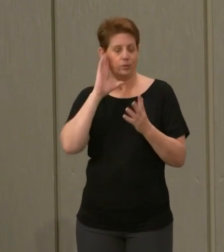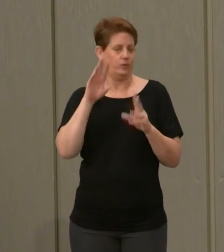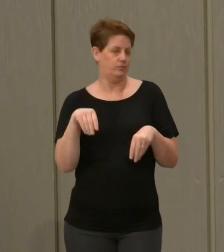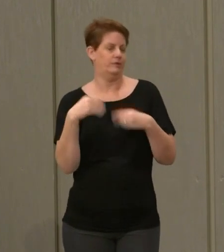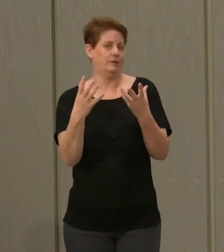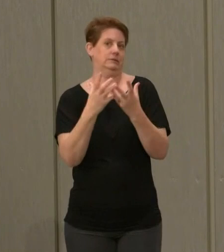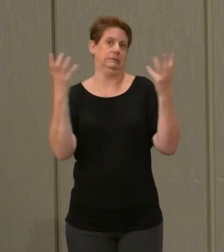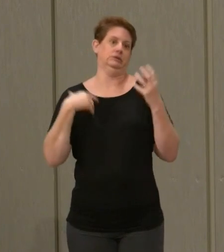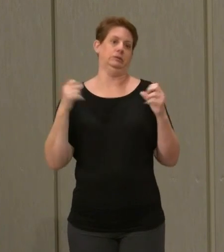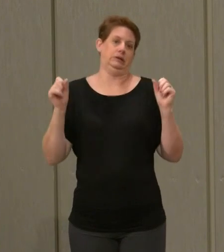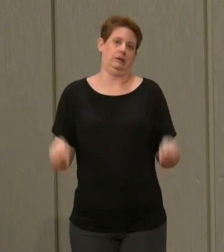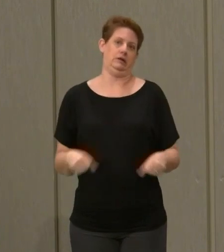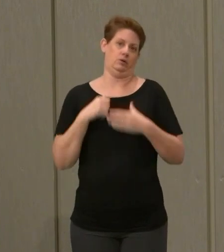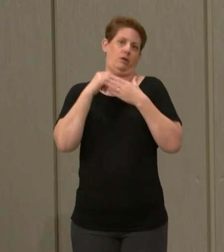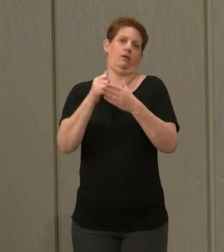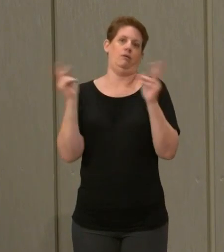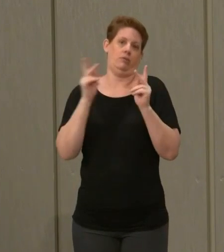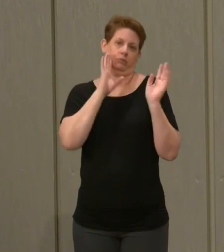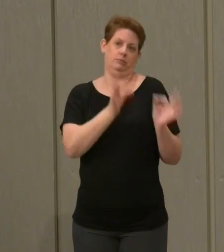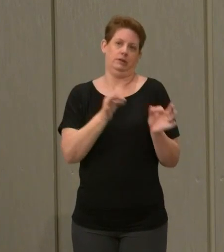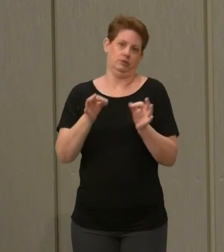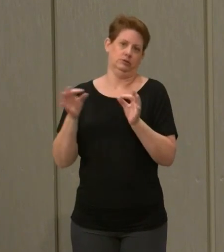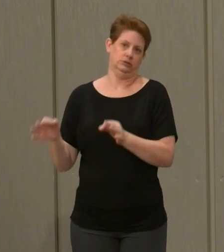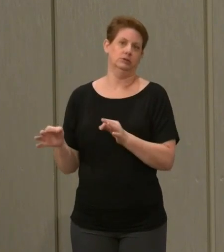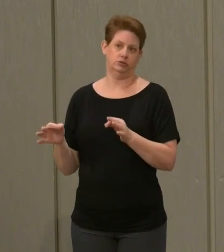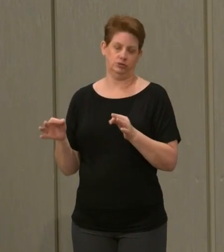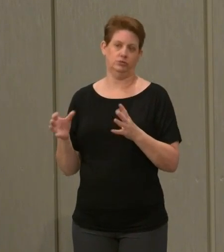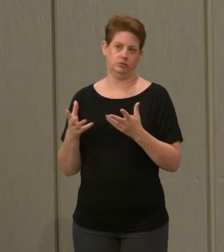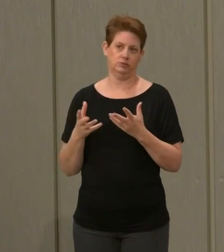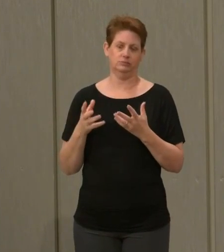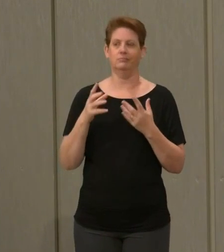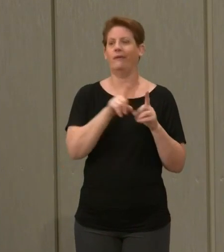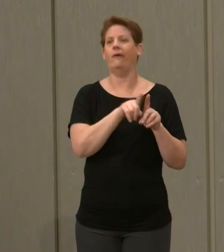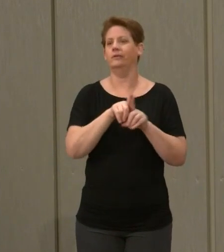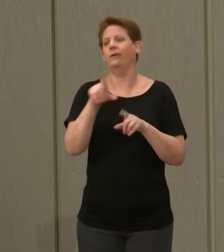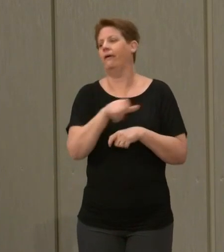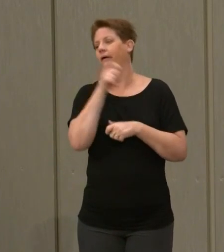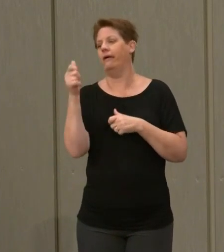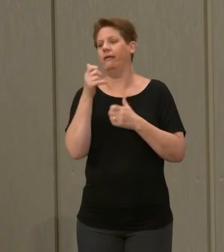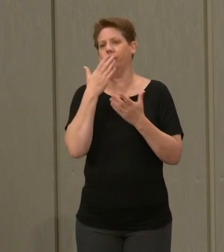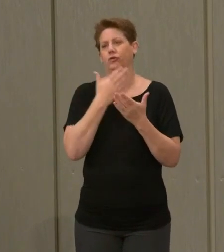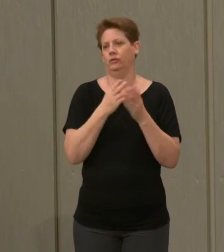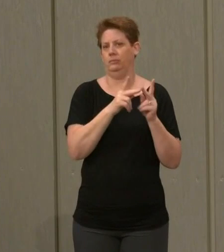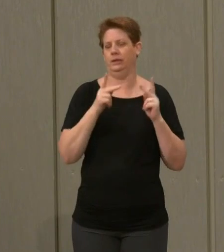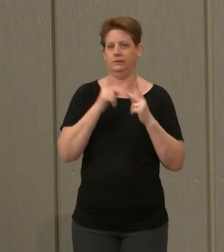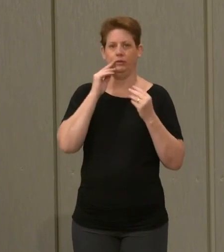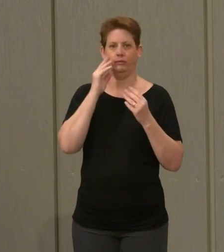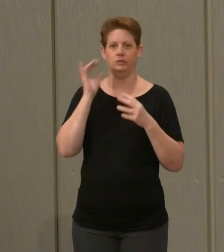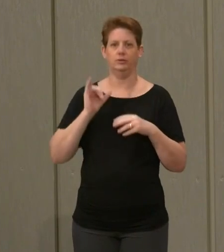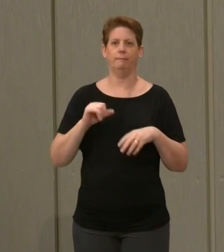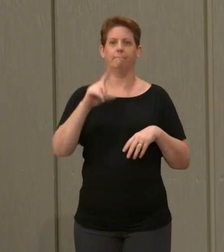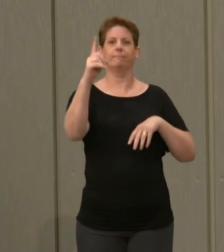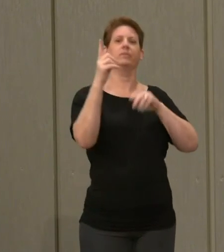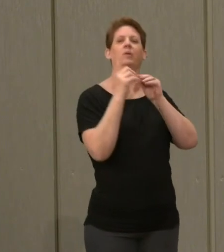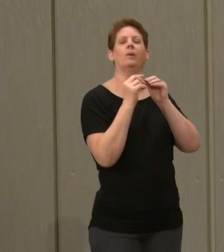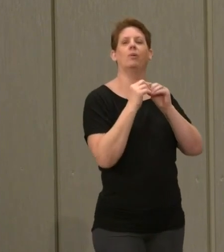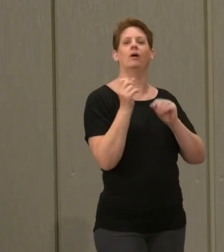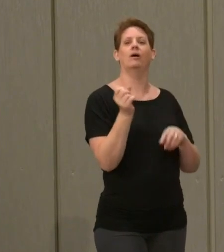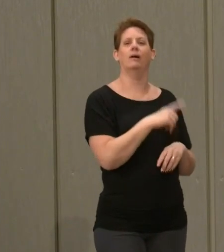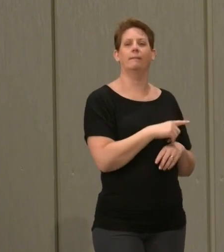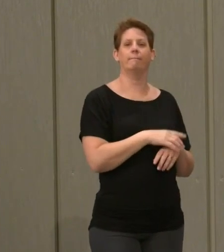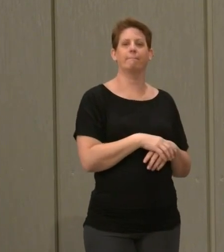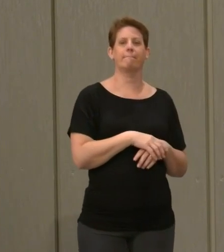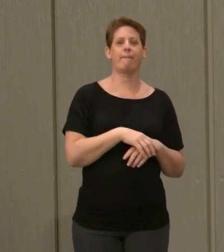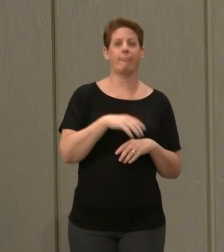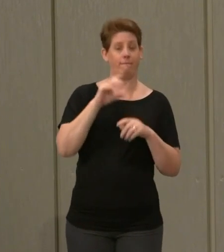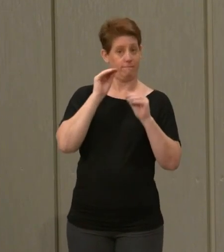as we can to help people make those decisions. And, of course, there are other sources for good information as well. Yes, sir. And one more for you, Governor. You put on Twitter you